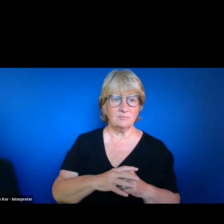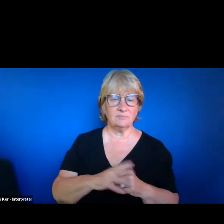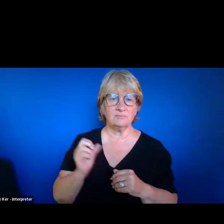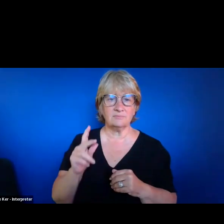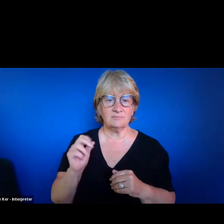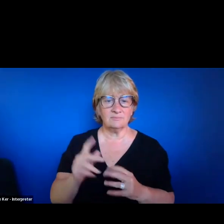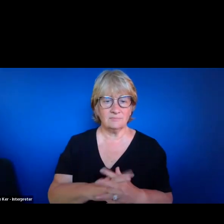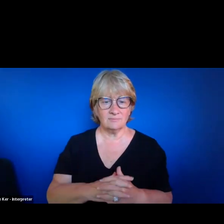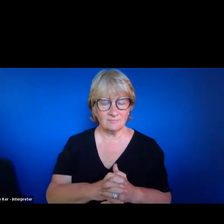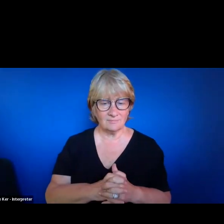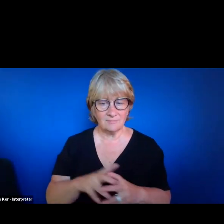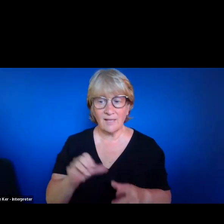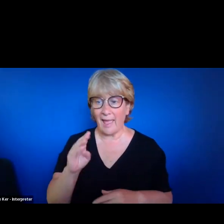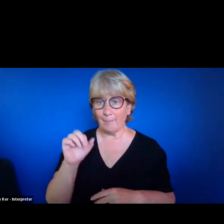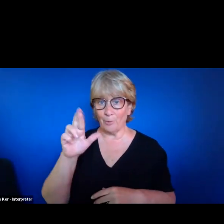Okay, Amber.